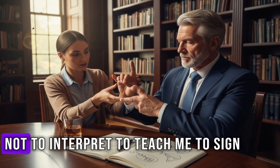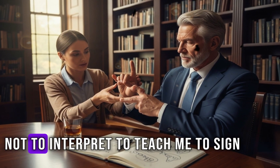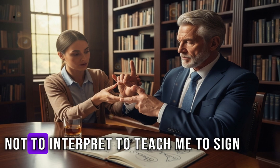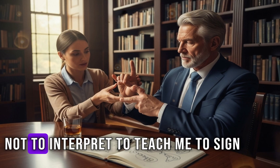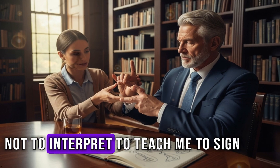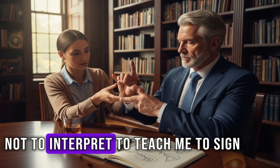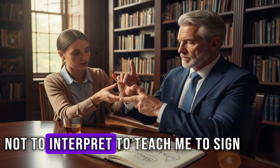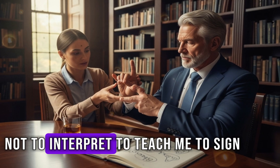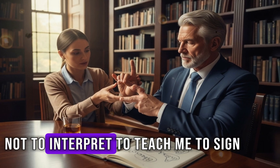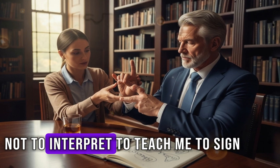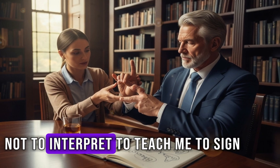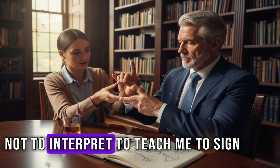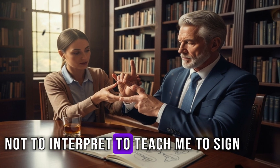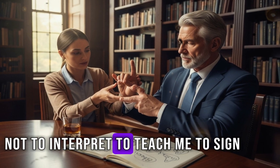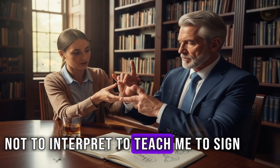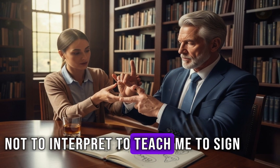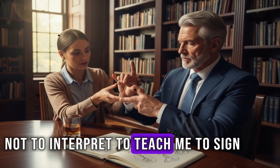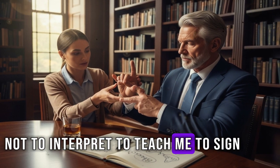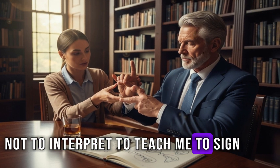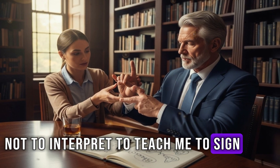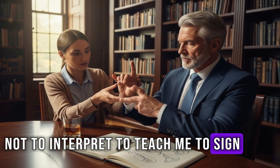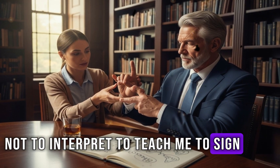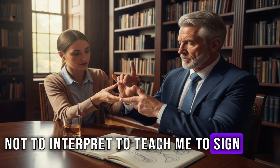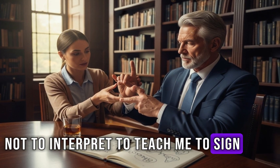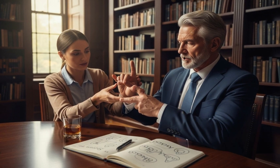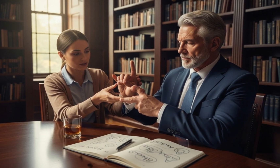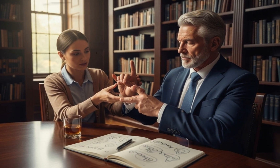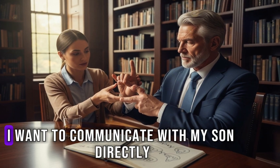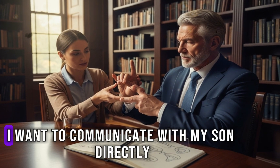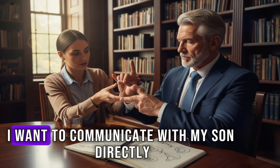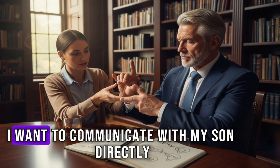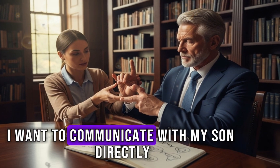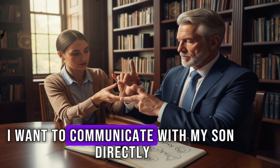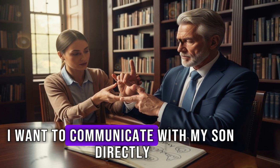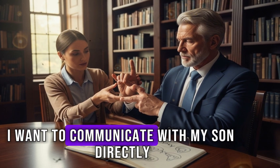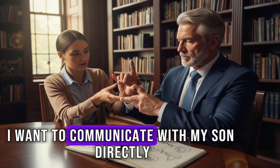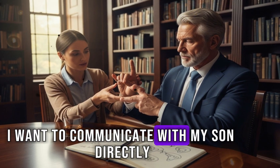to interpret. To teach me to sign. I want to communicate with my